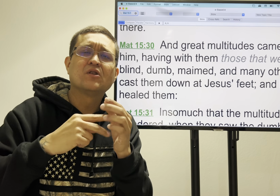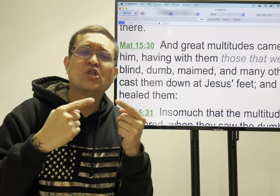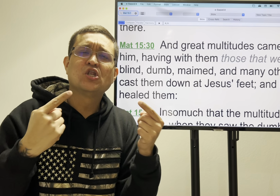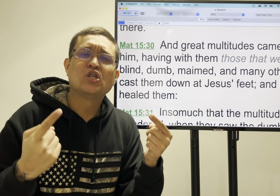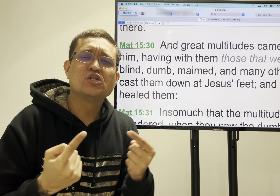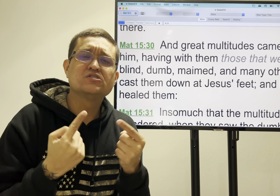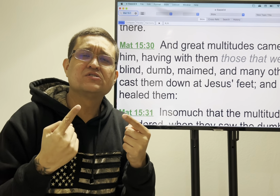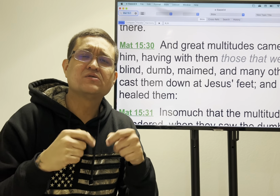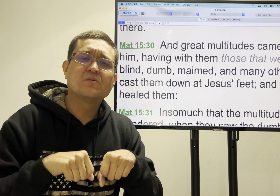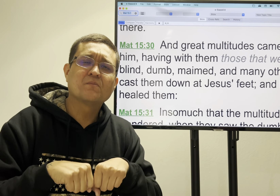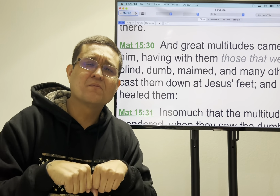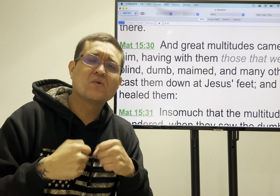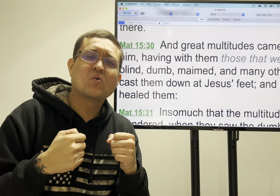maimed, maybe they're,